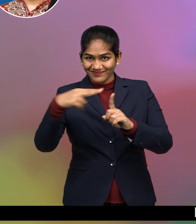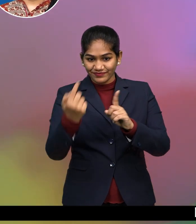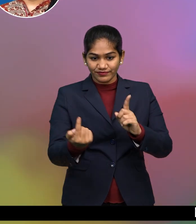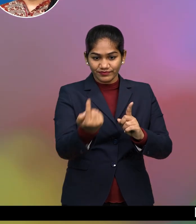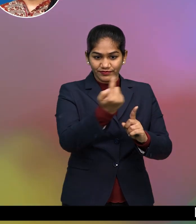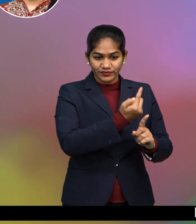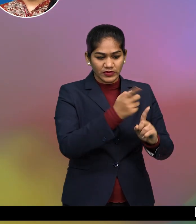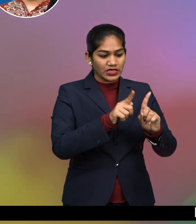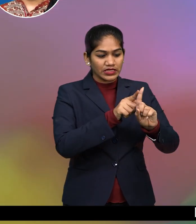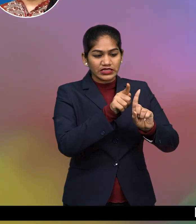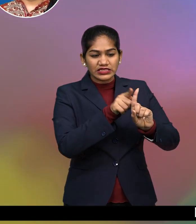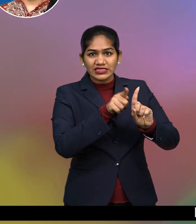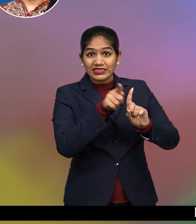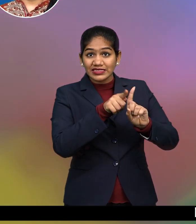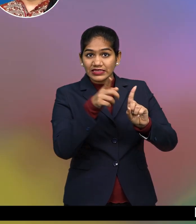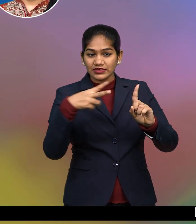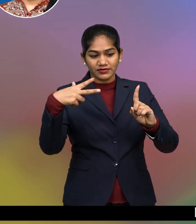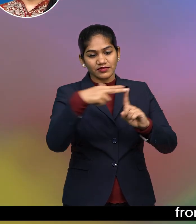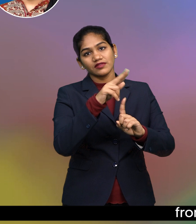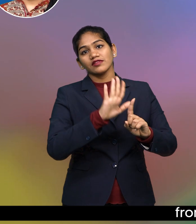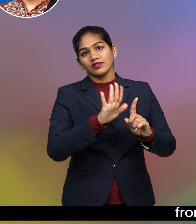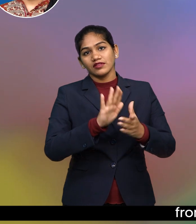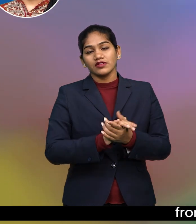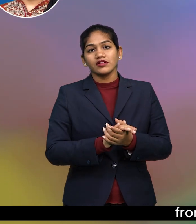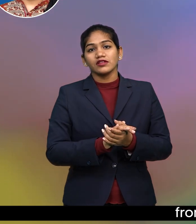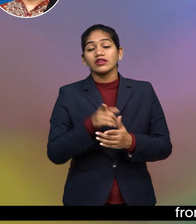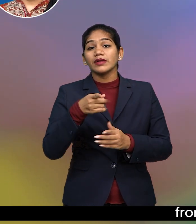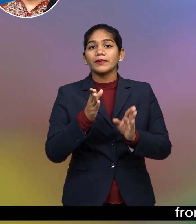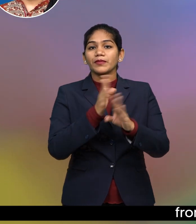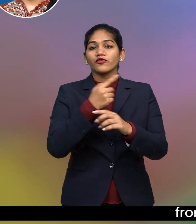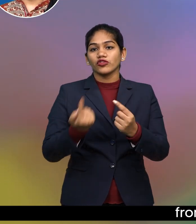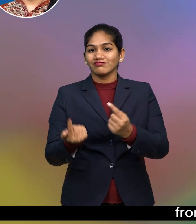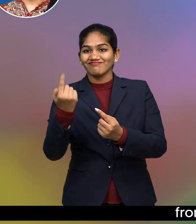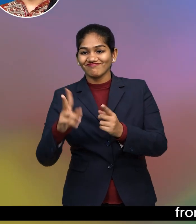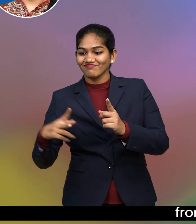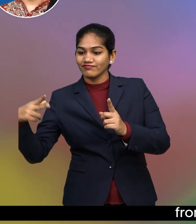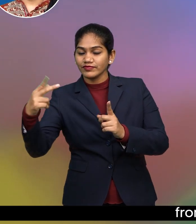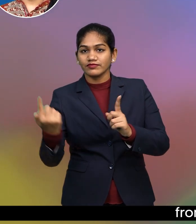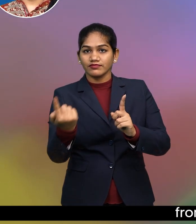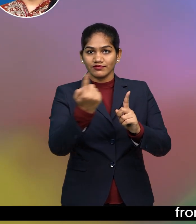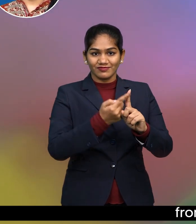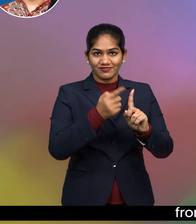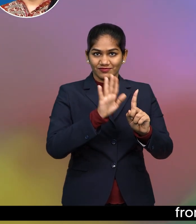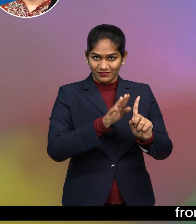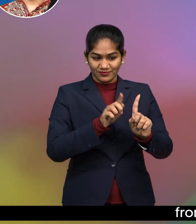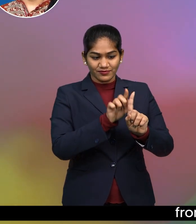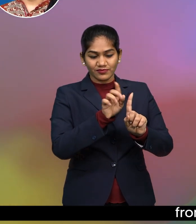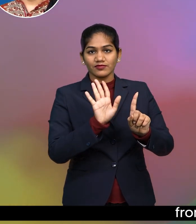having bud is cut from the existing plant,